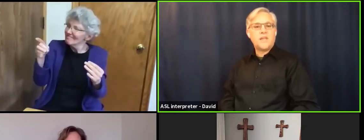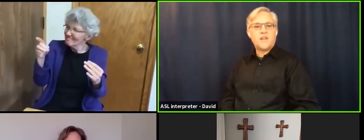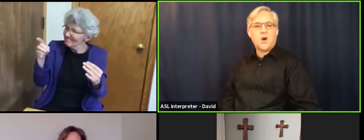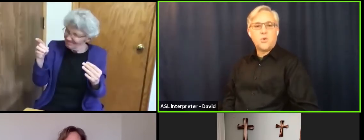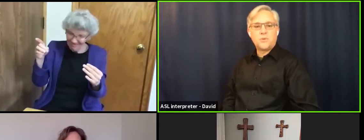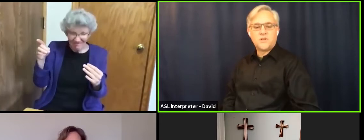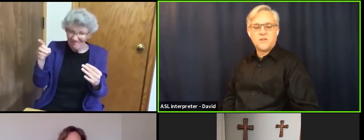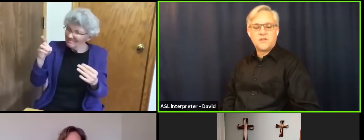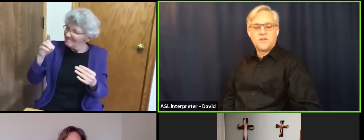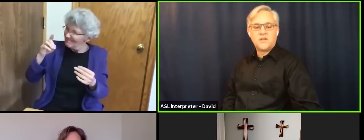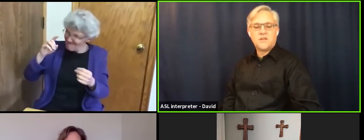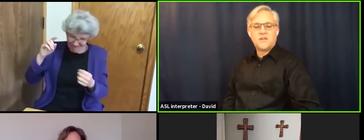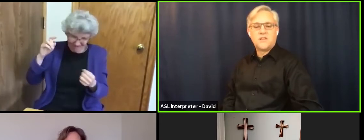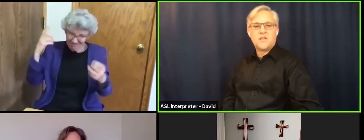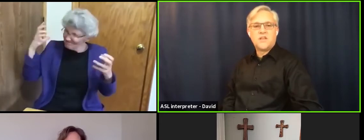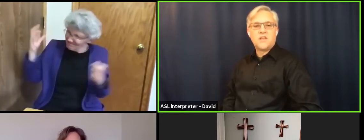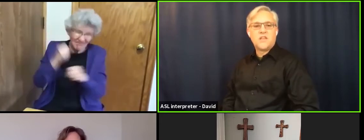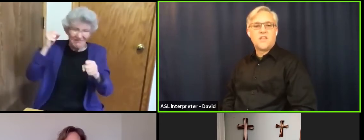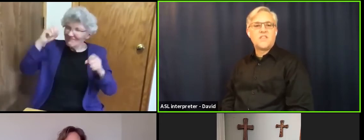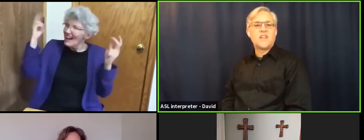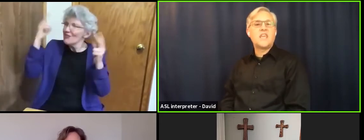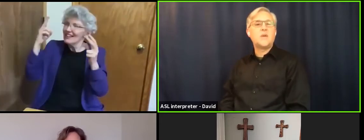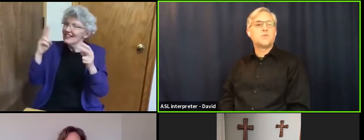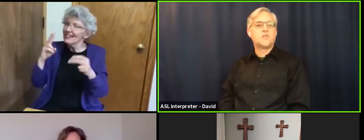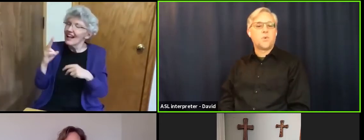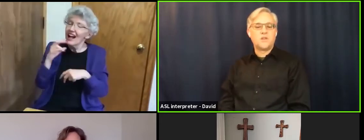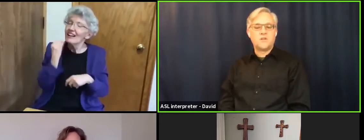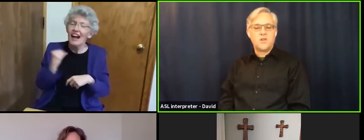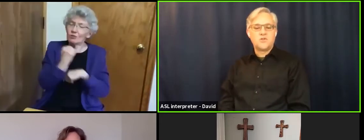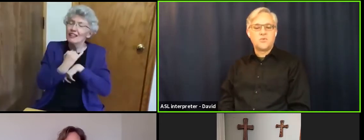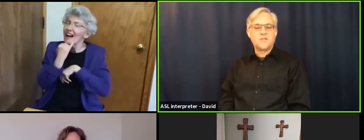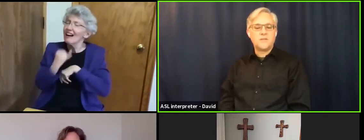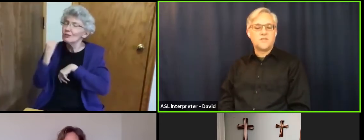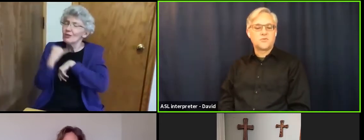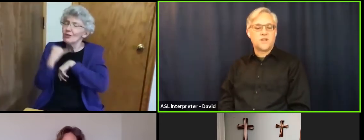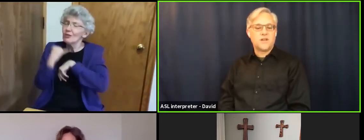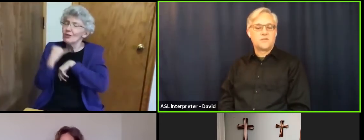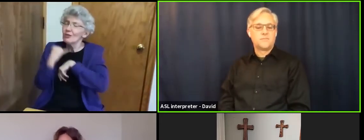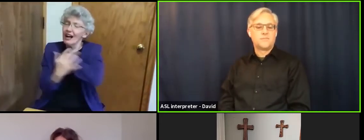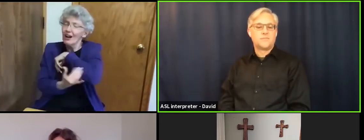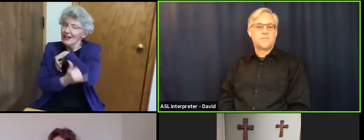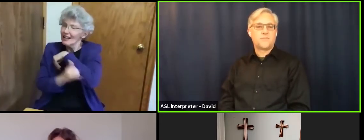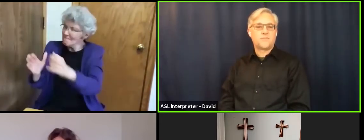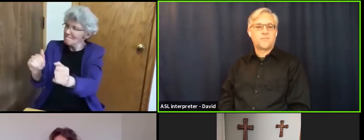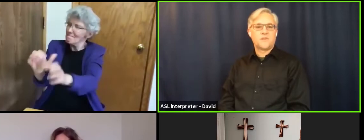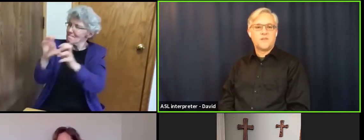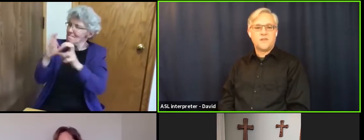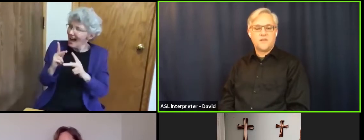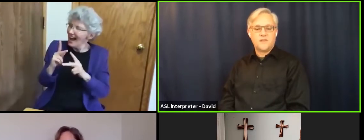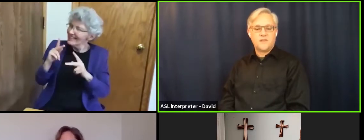But we had hoped that he was the one to redeem Israel."